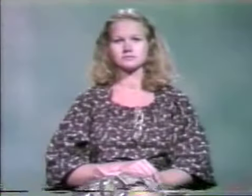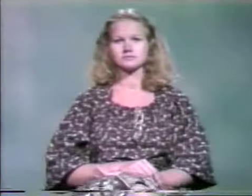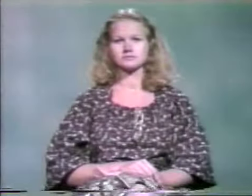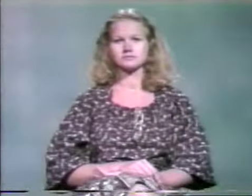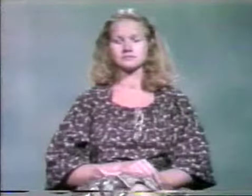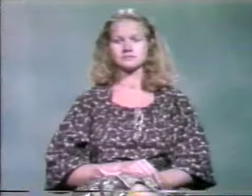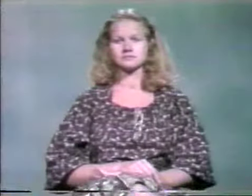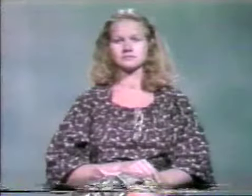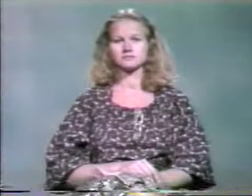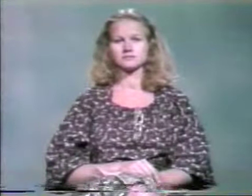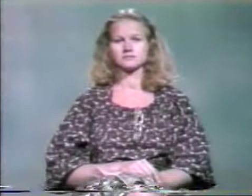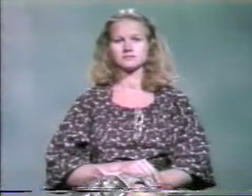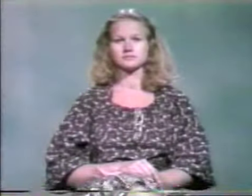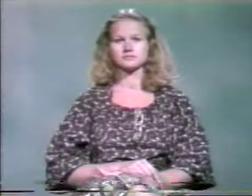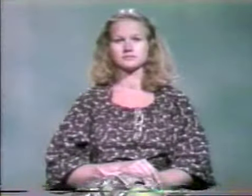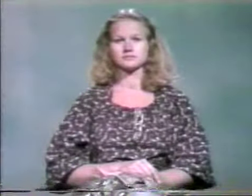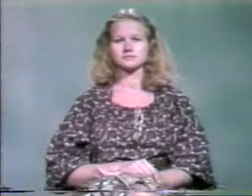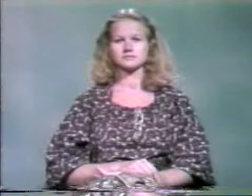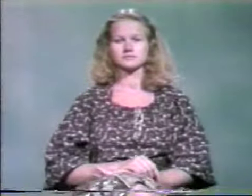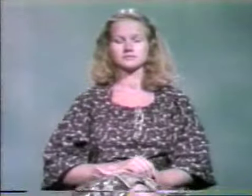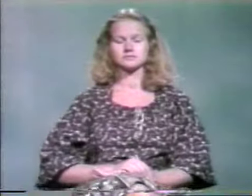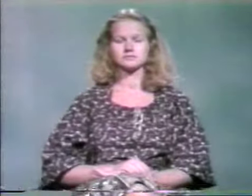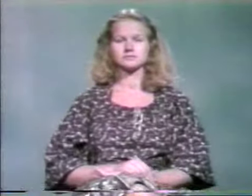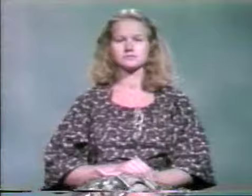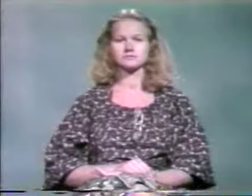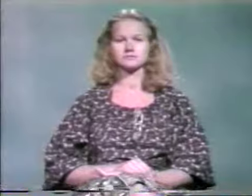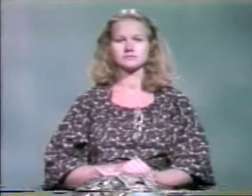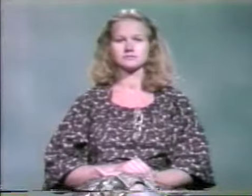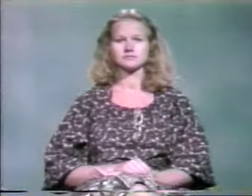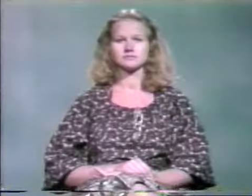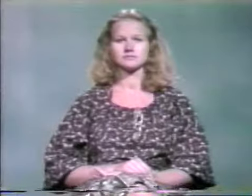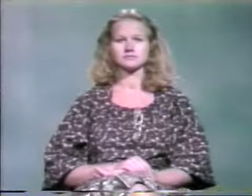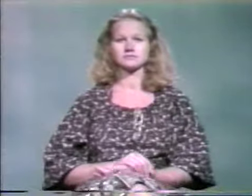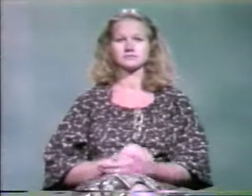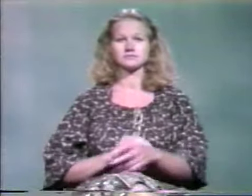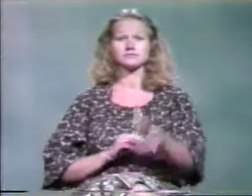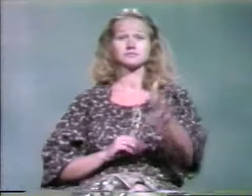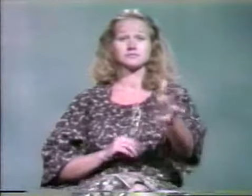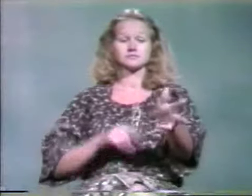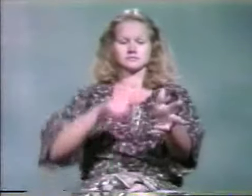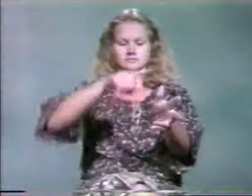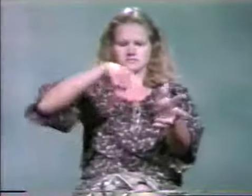Janine will now explain that a car was sixth in a line of cars.